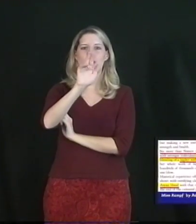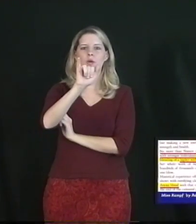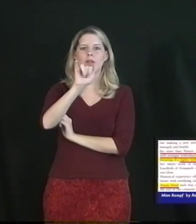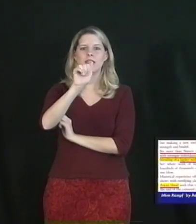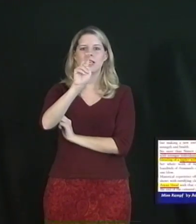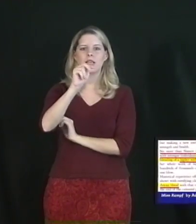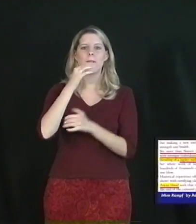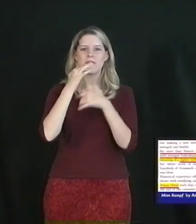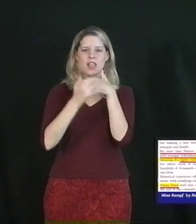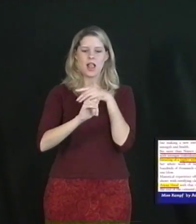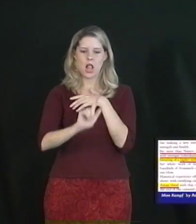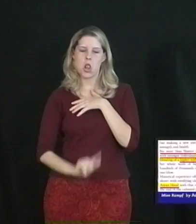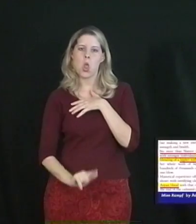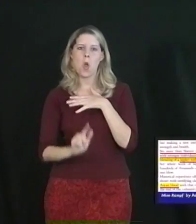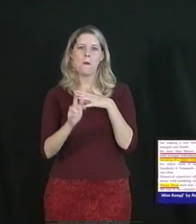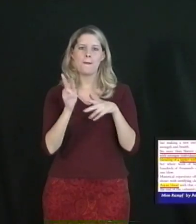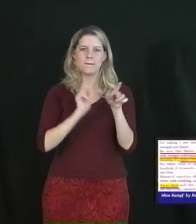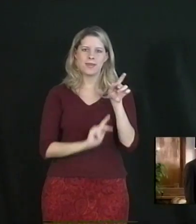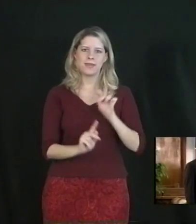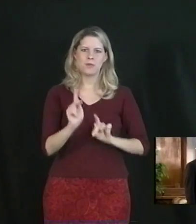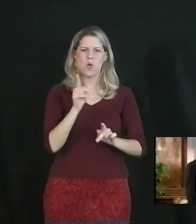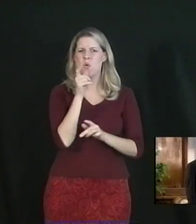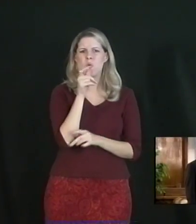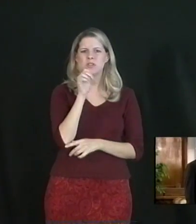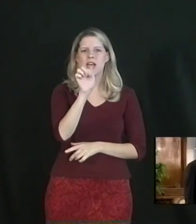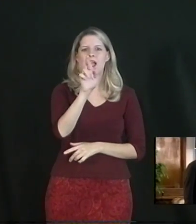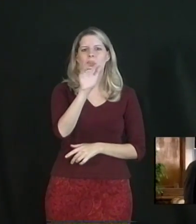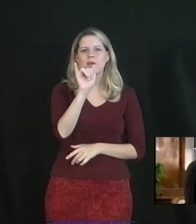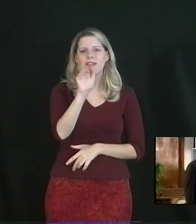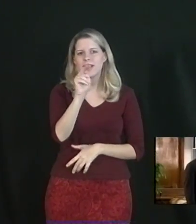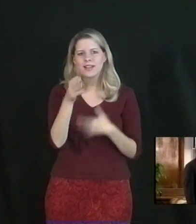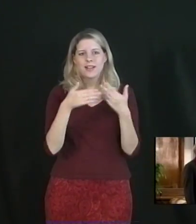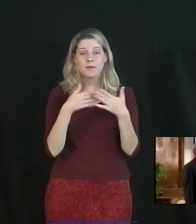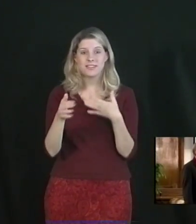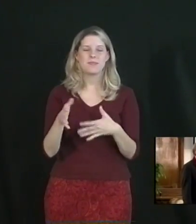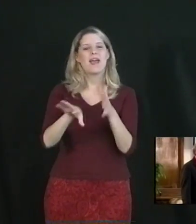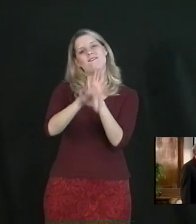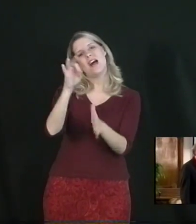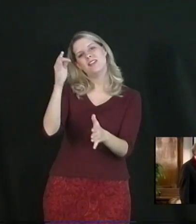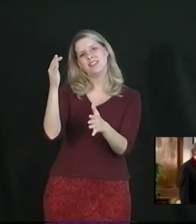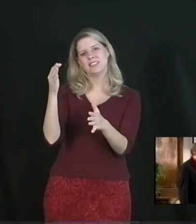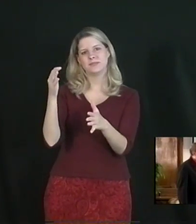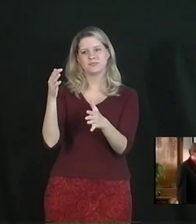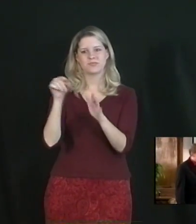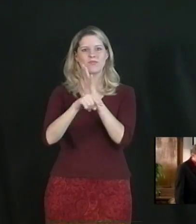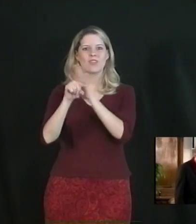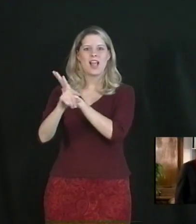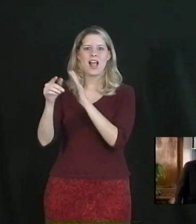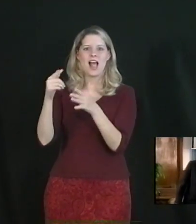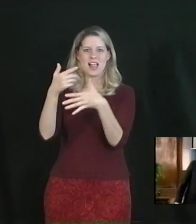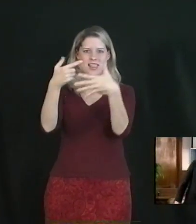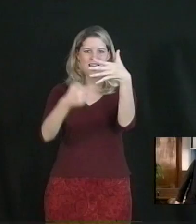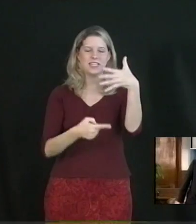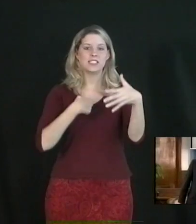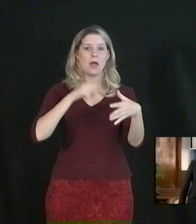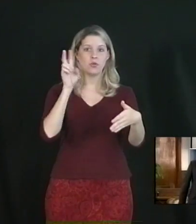blood and lower peoples. Well, who's an Aryan anyway? Well, I found Hitler's hit list. I was reading